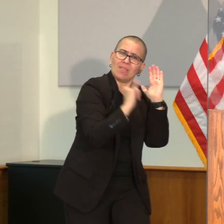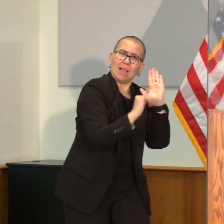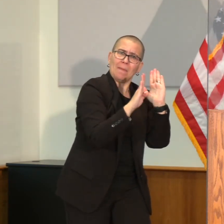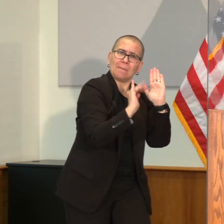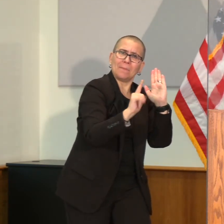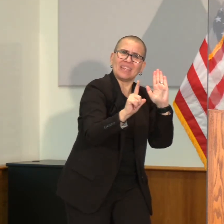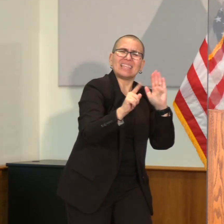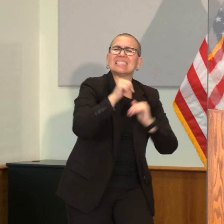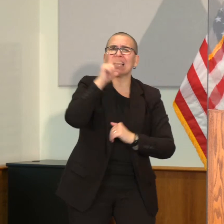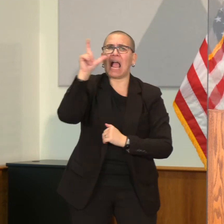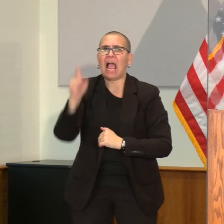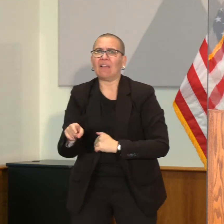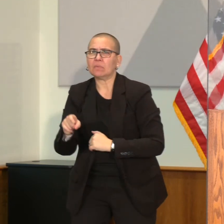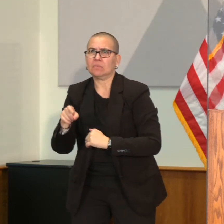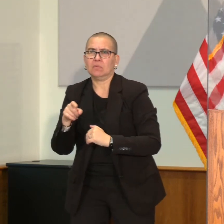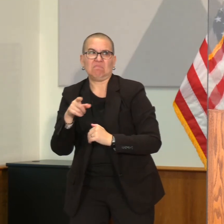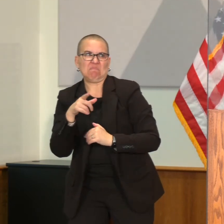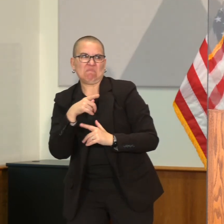be anti-police.